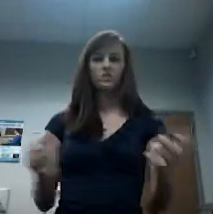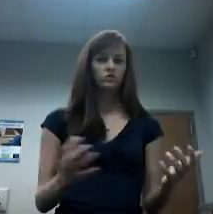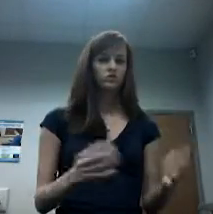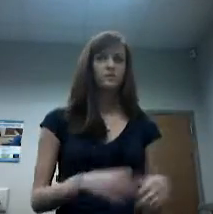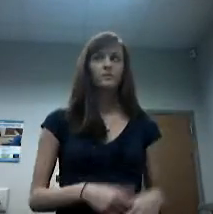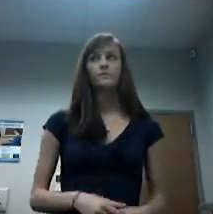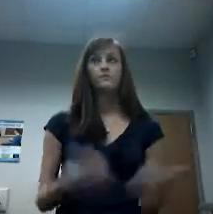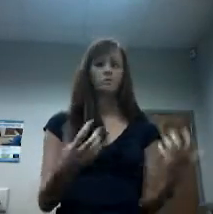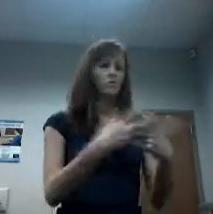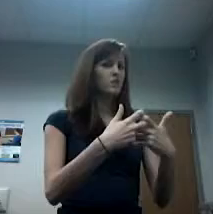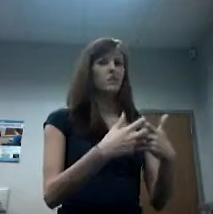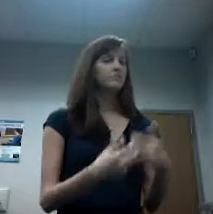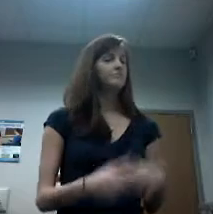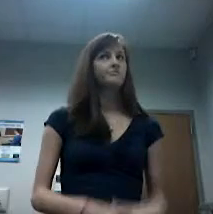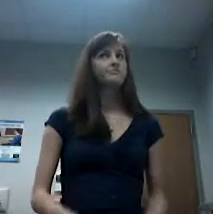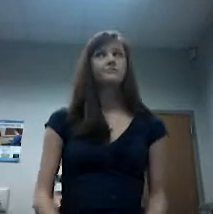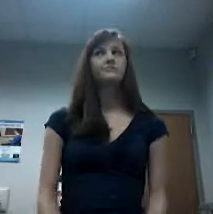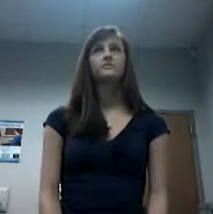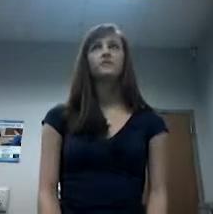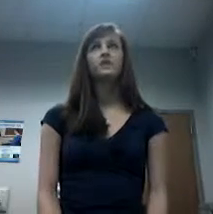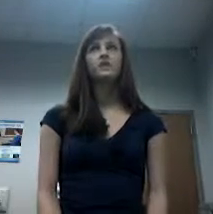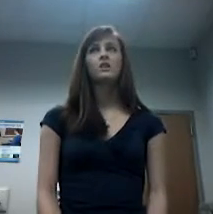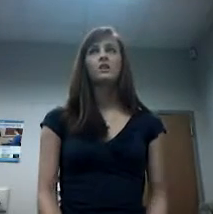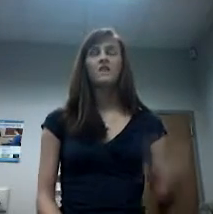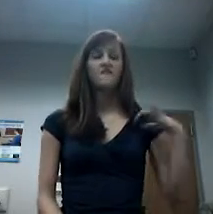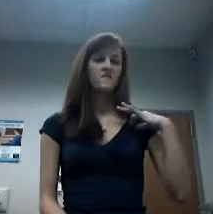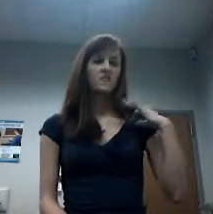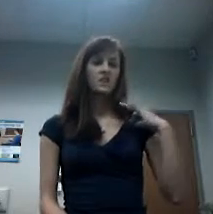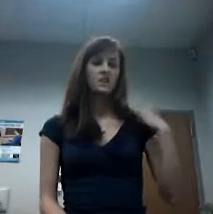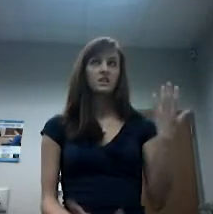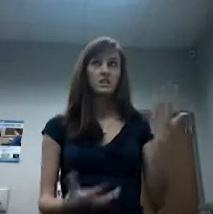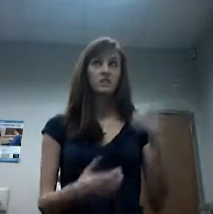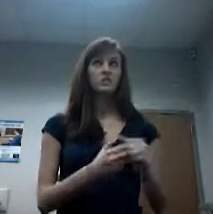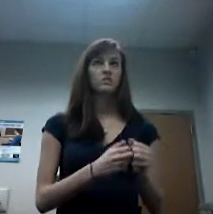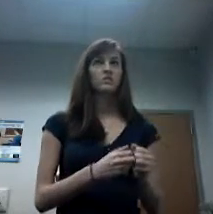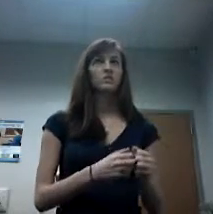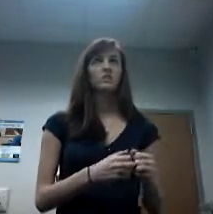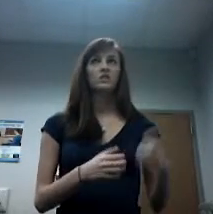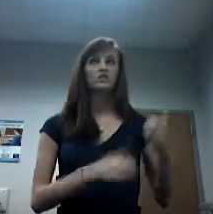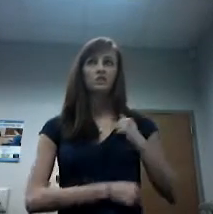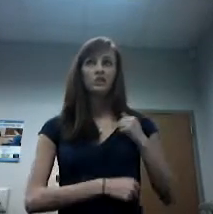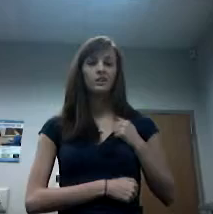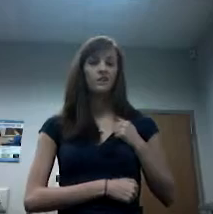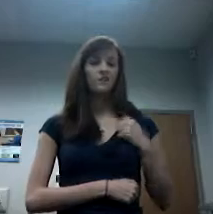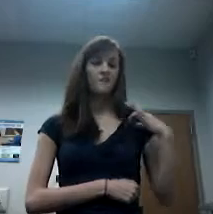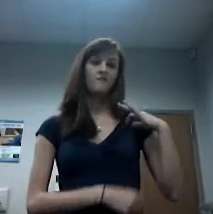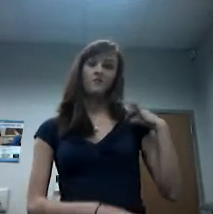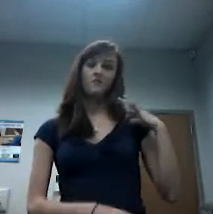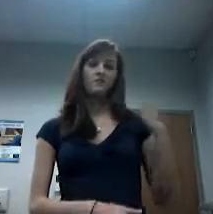well-trained soldiers. They were just volunteers. And they lacked supply. They didn't have enough money coming in to keep them